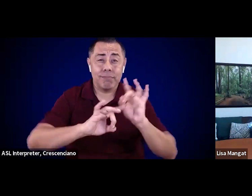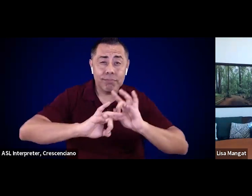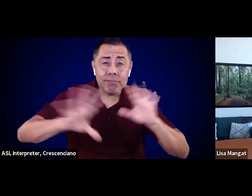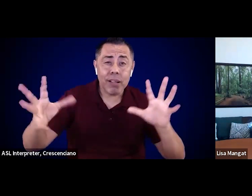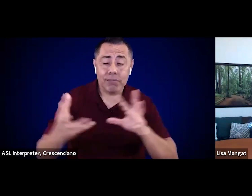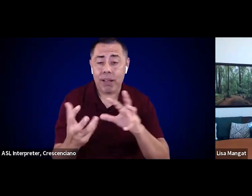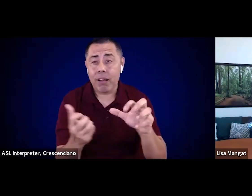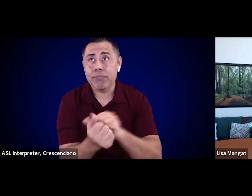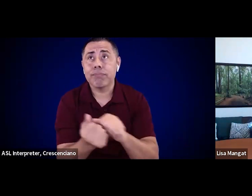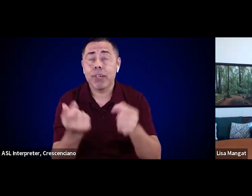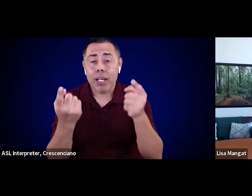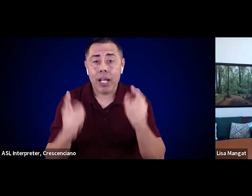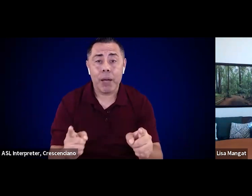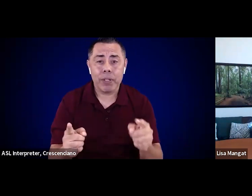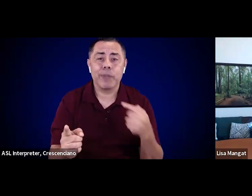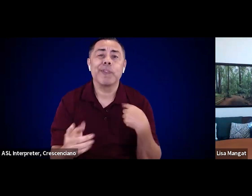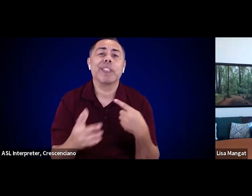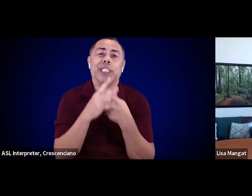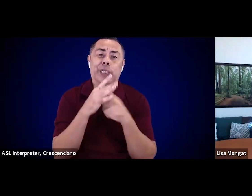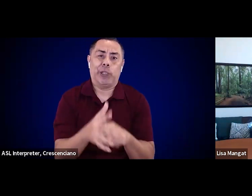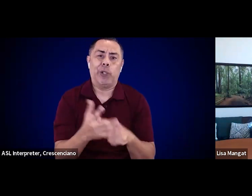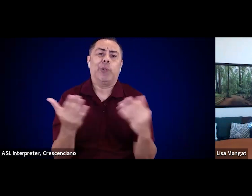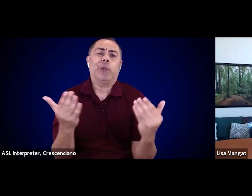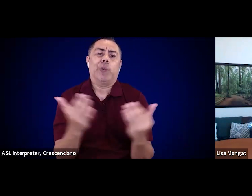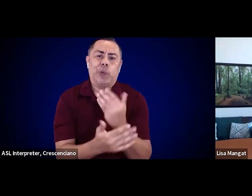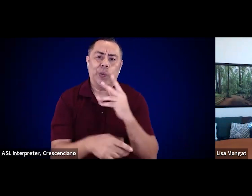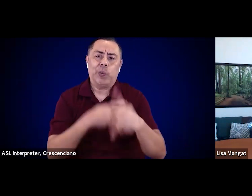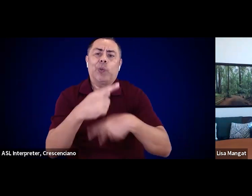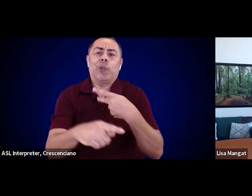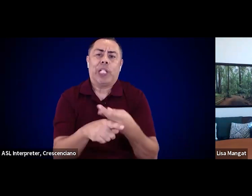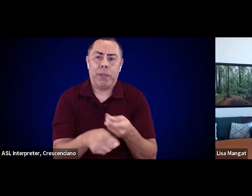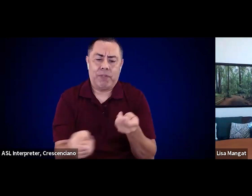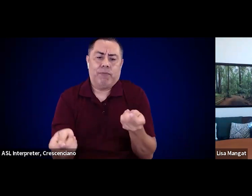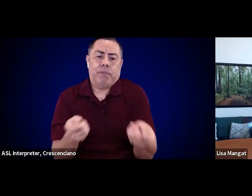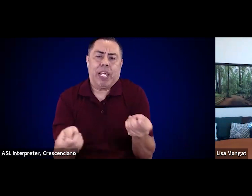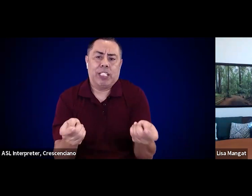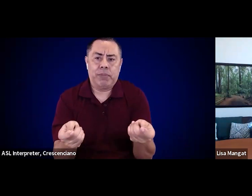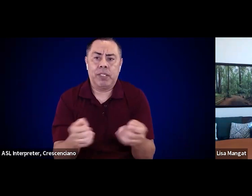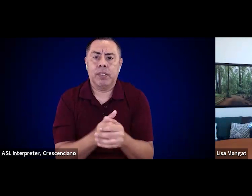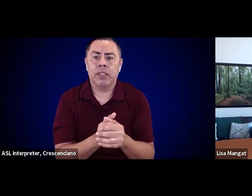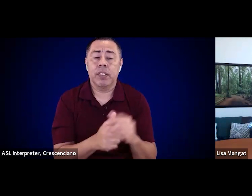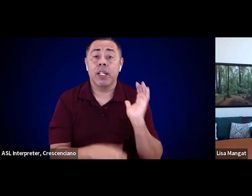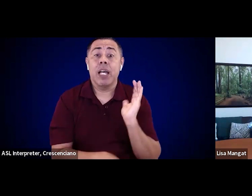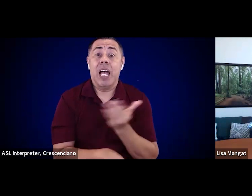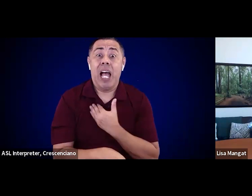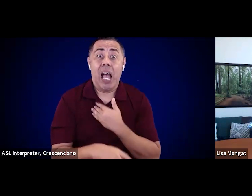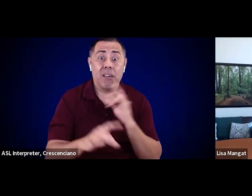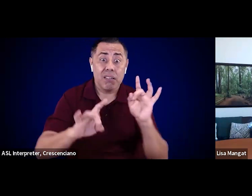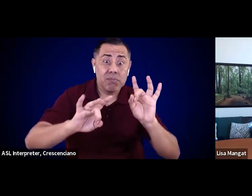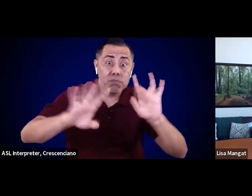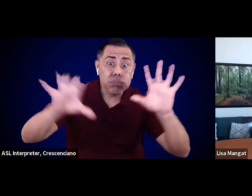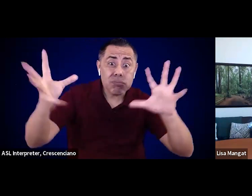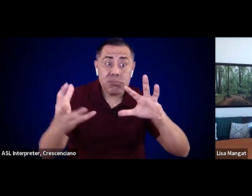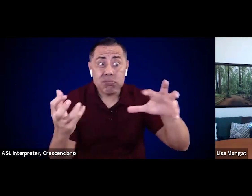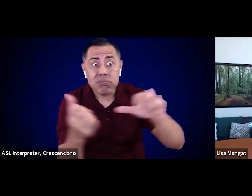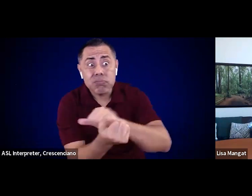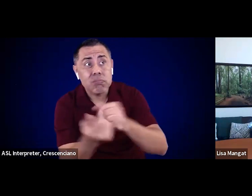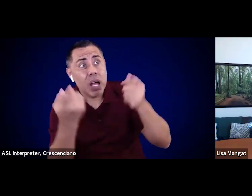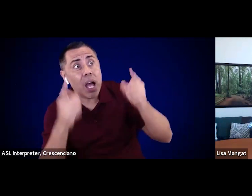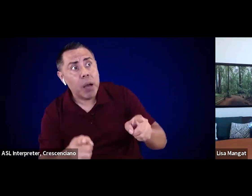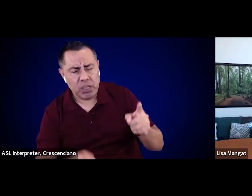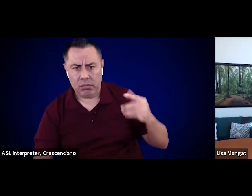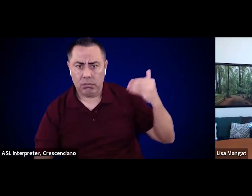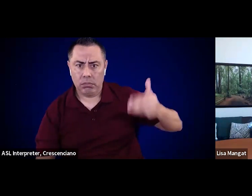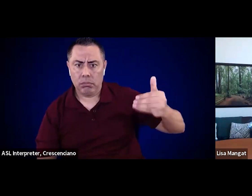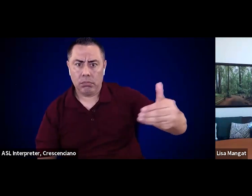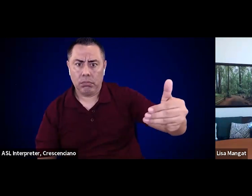emergency management. Our disasters are more frequent. They're on a larger scale. They're